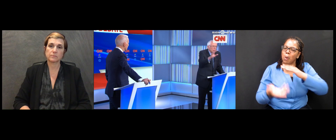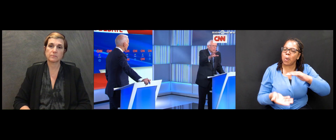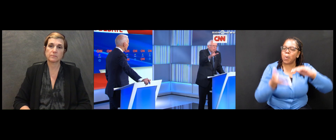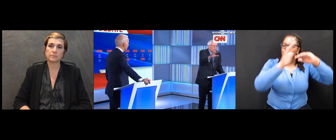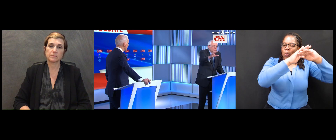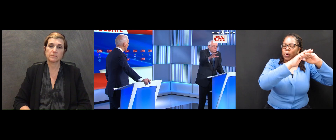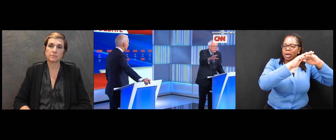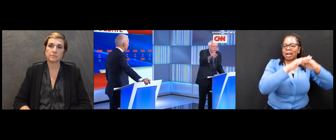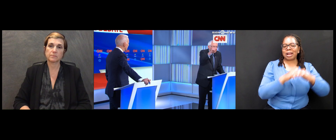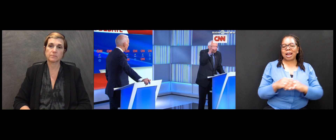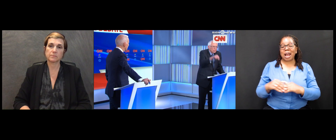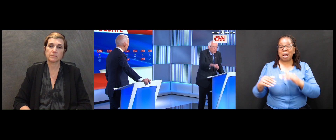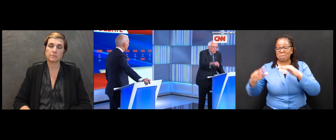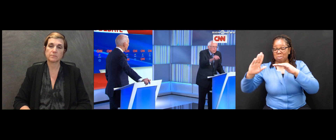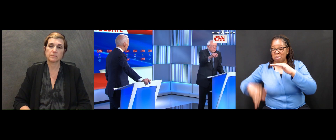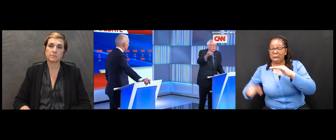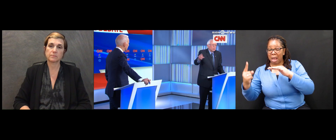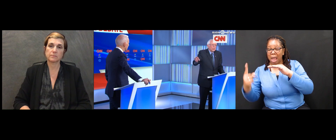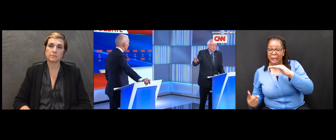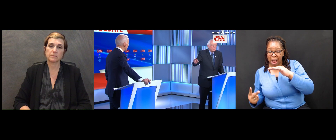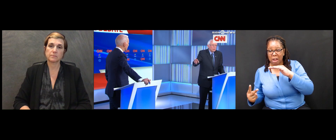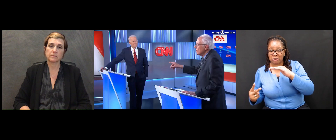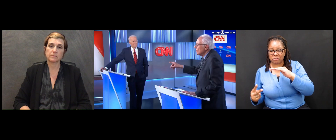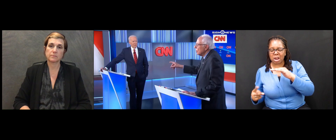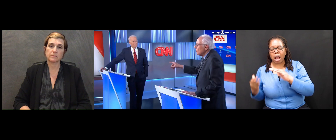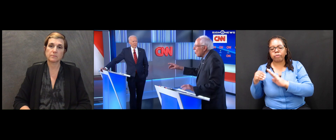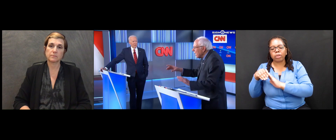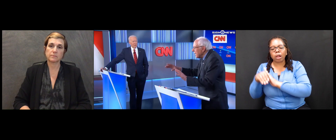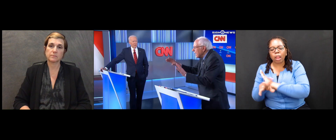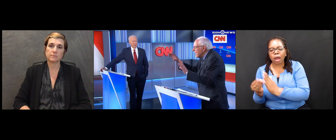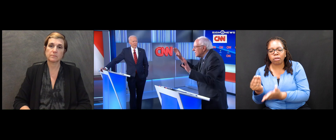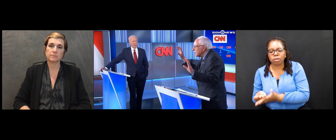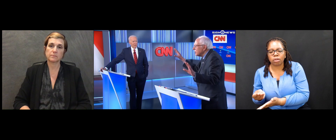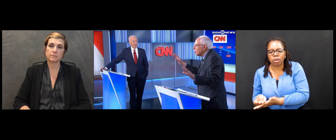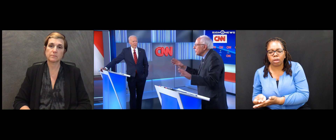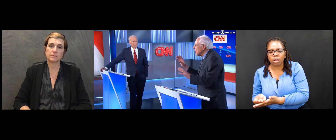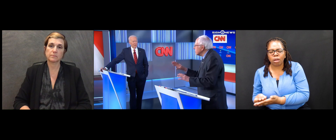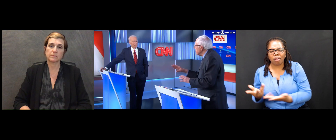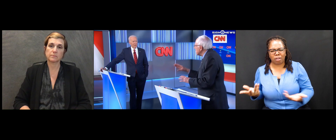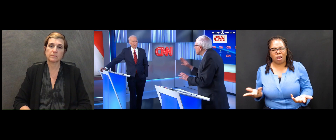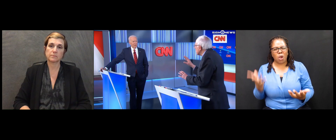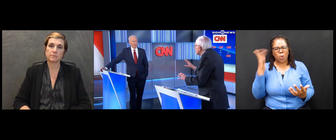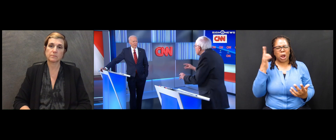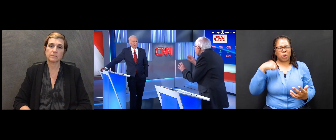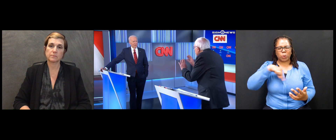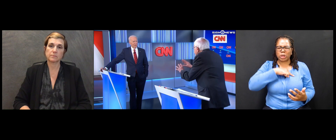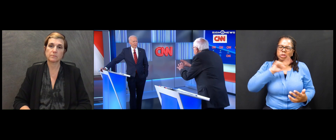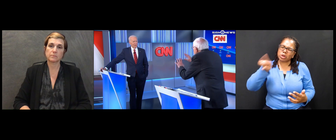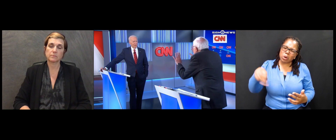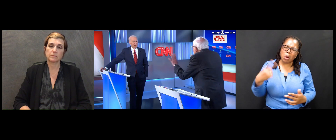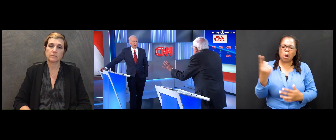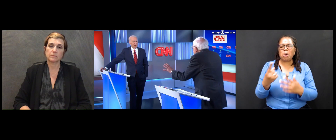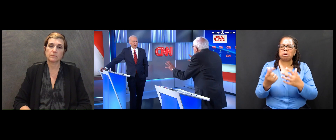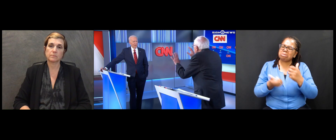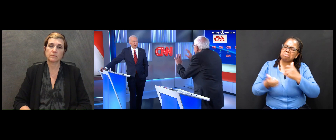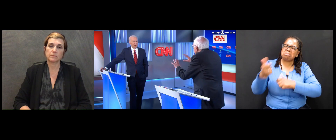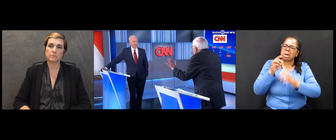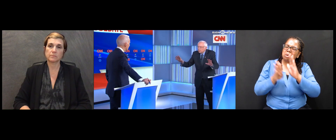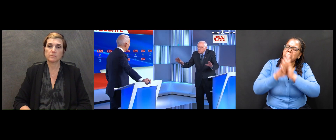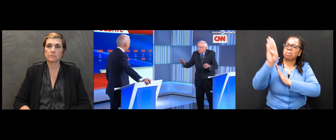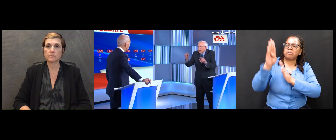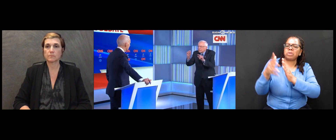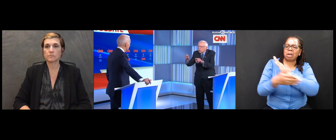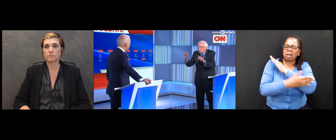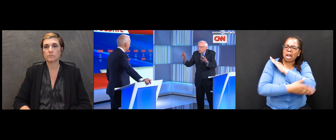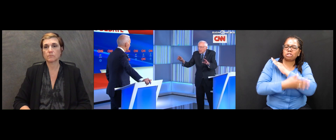America, $900 billion decline in their wealth? Why is it that we are the only major country on earth not to guarantee health care to